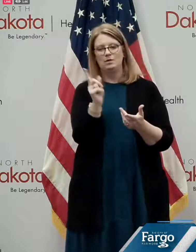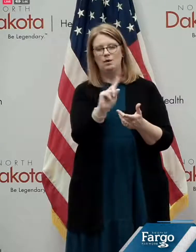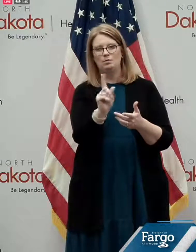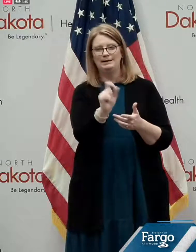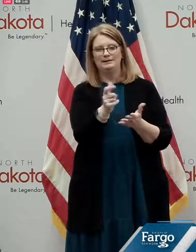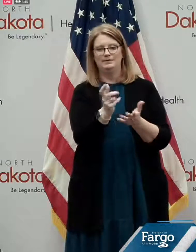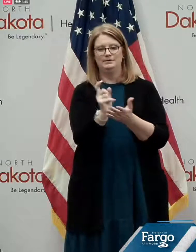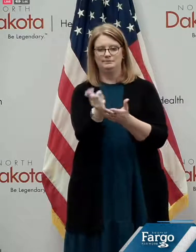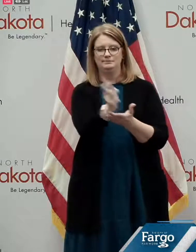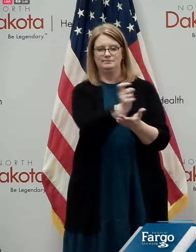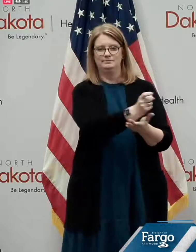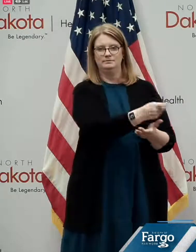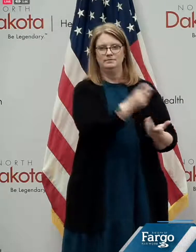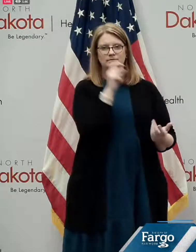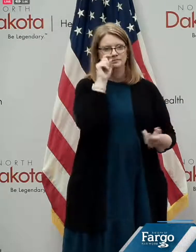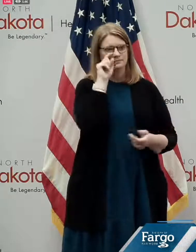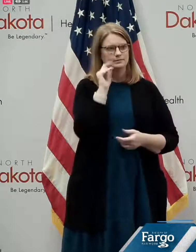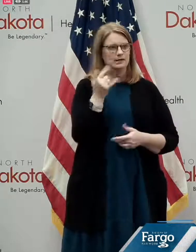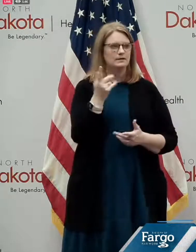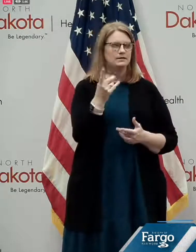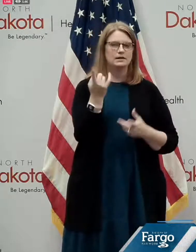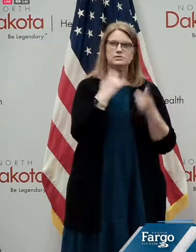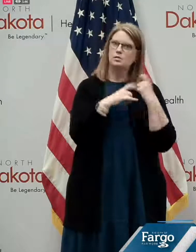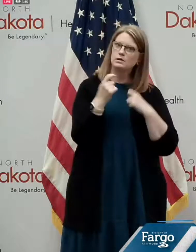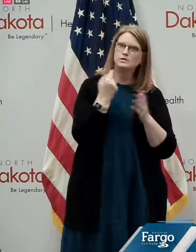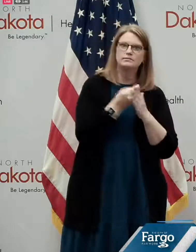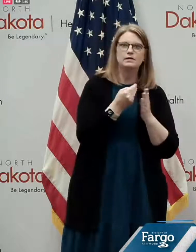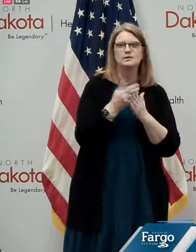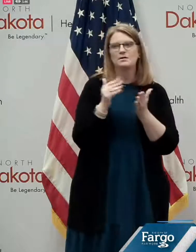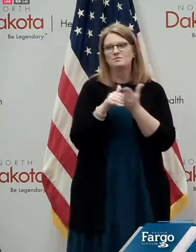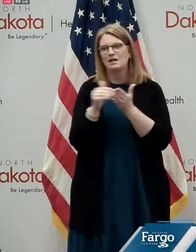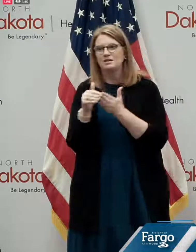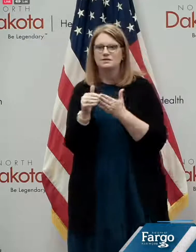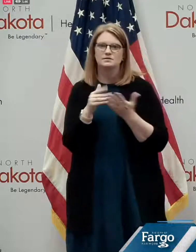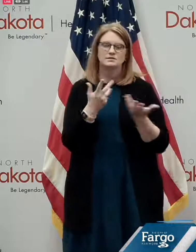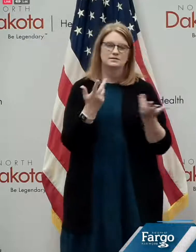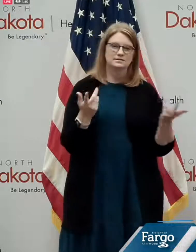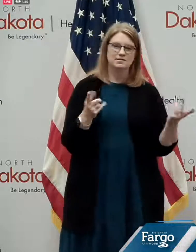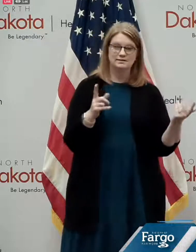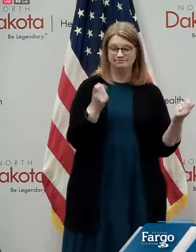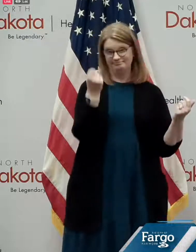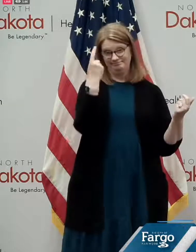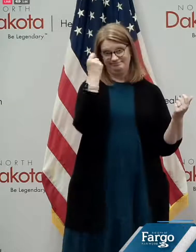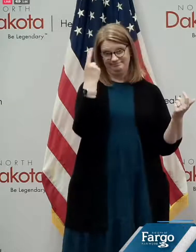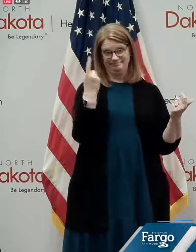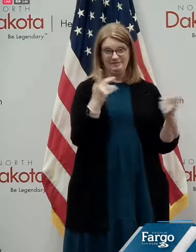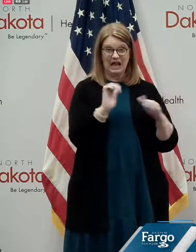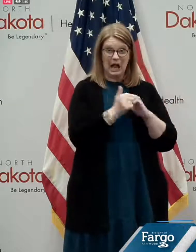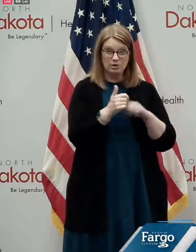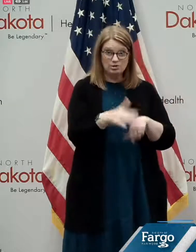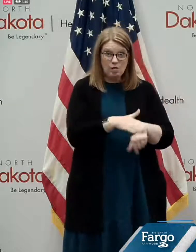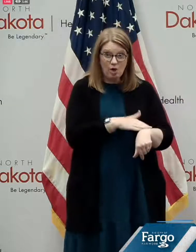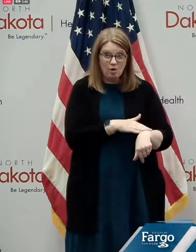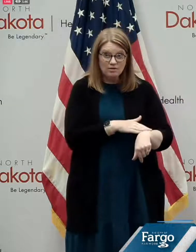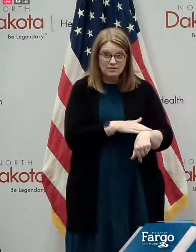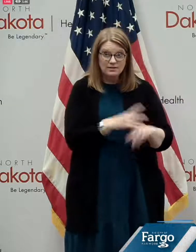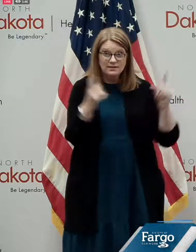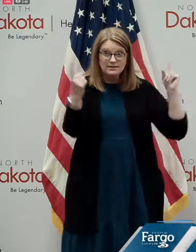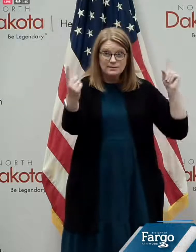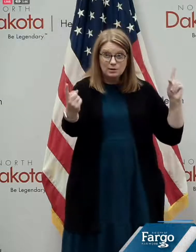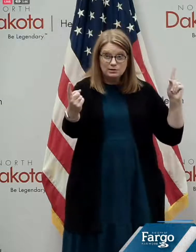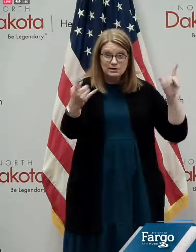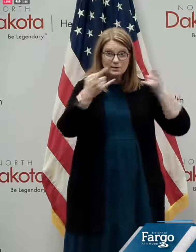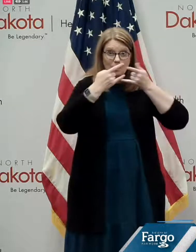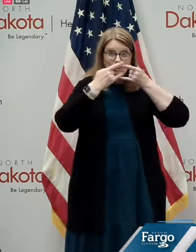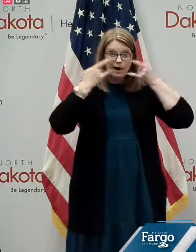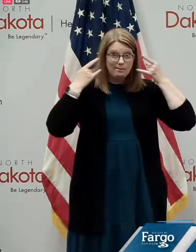end, questions are always about funding and, you know, millions here and millions there. I mean, pretty clear how you want to slow this thing down, and that's social distance, wear a